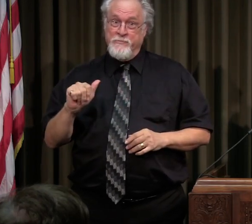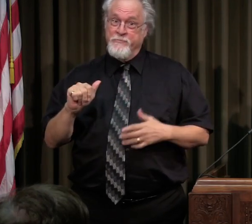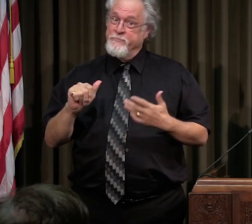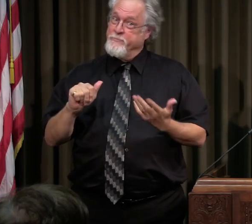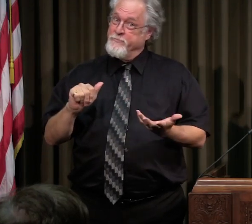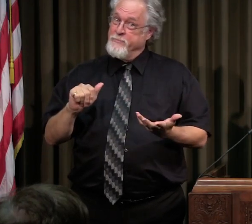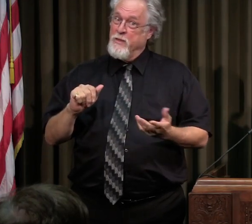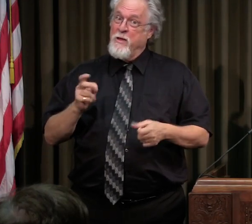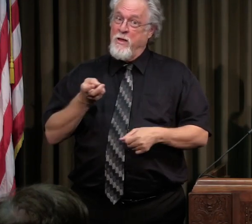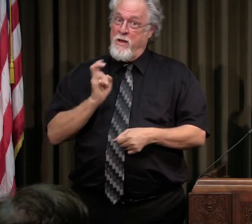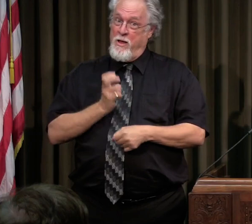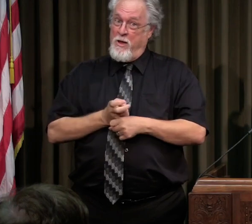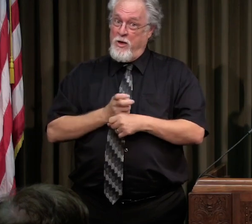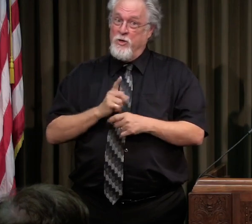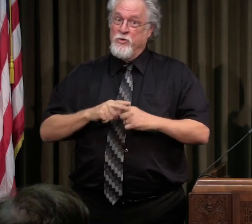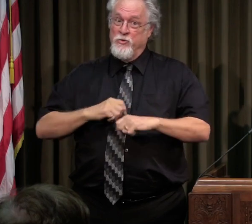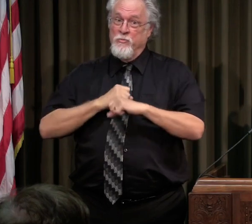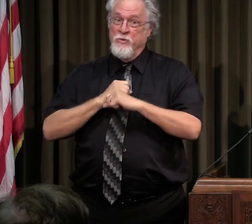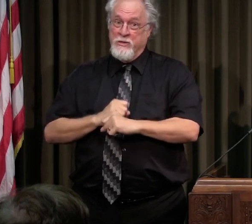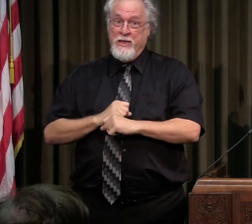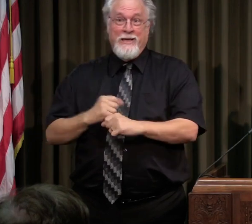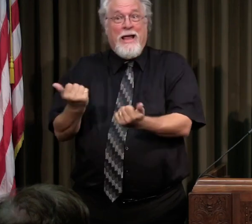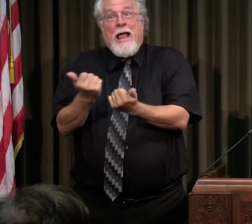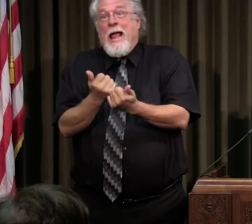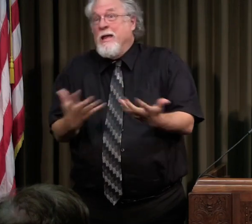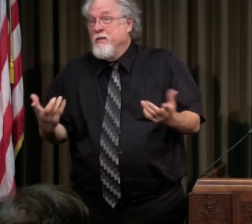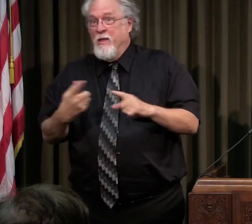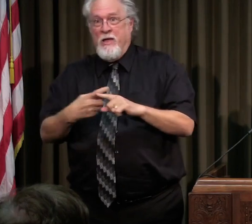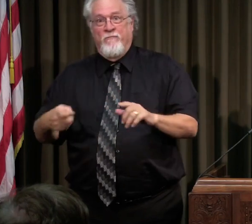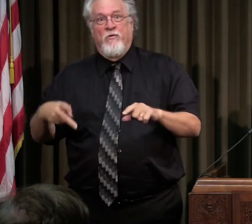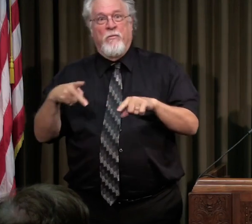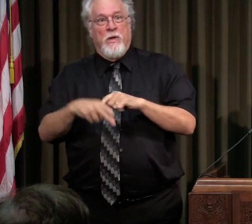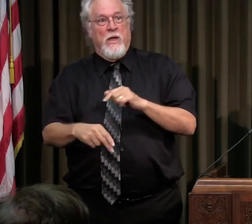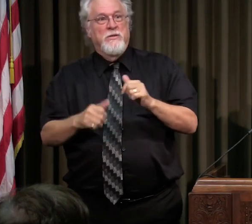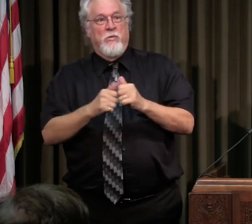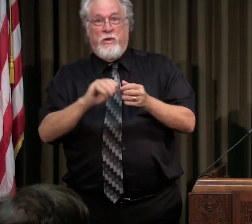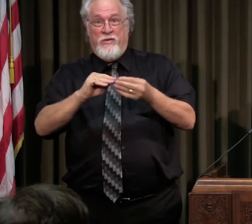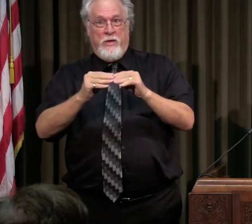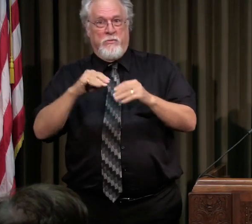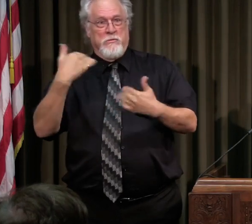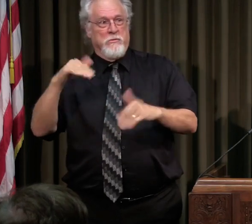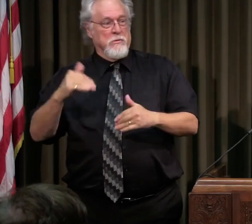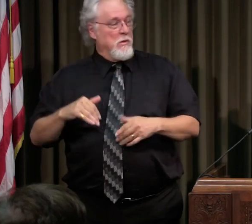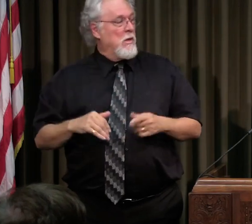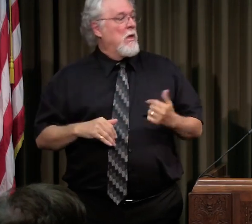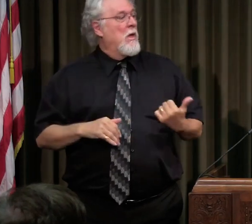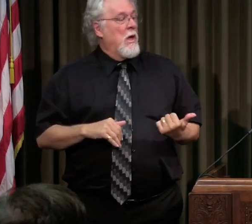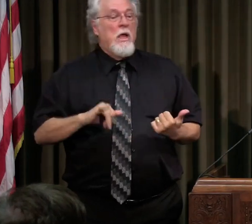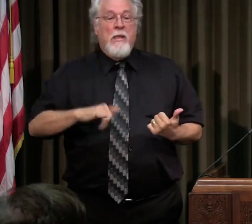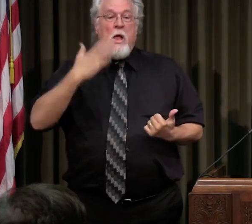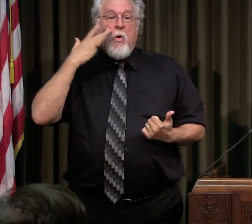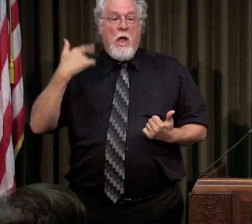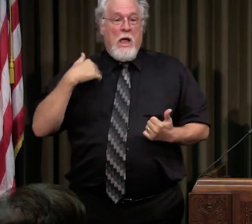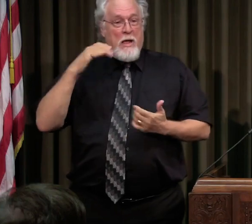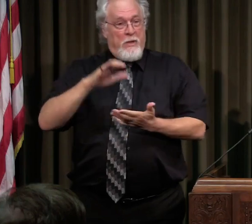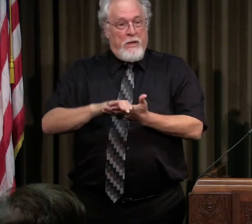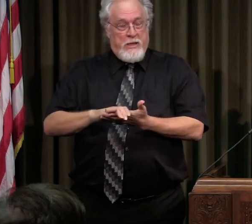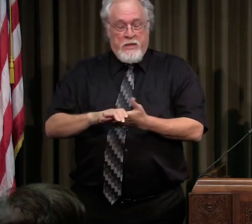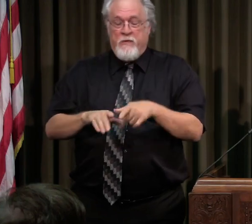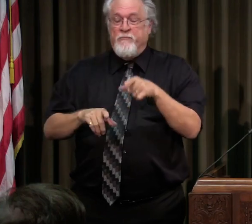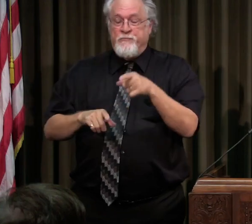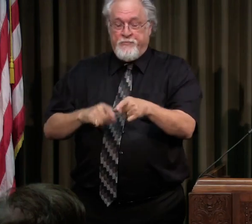It's very, very difficult to protect anything from cuts with numbers that big, which is why I believe at the end of the